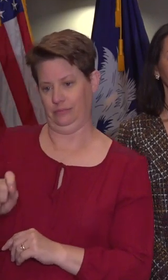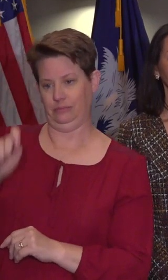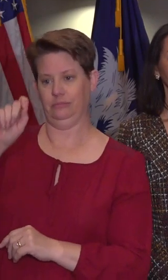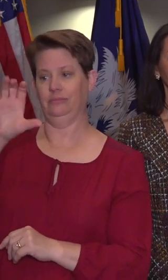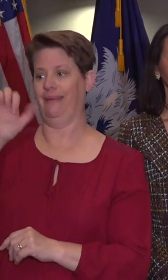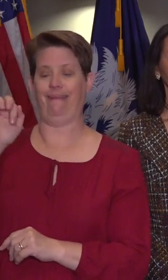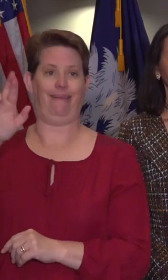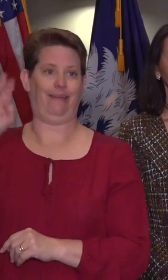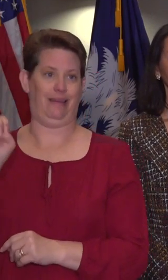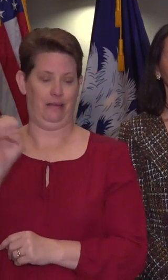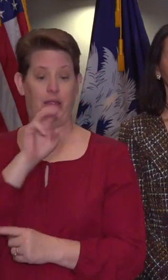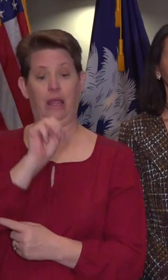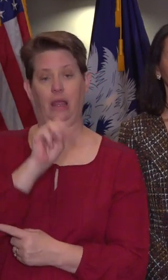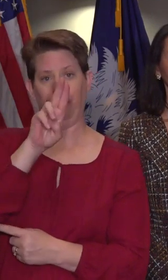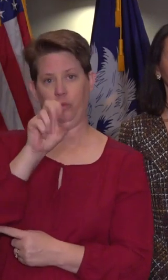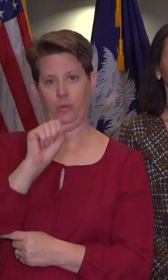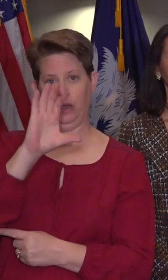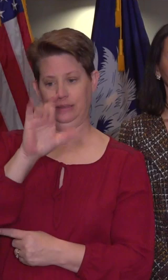MUSC.care,